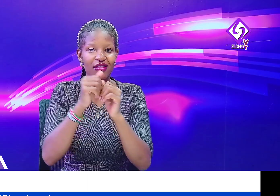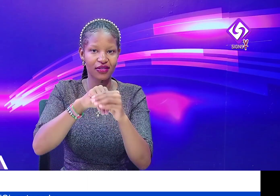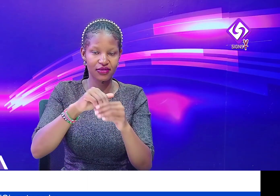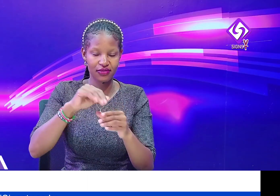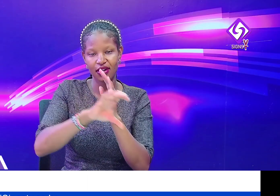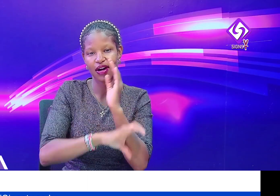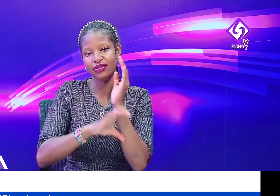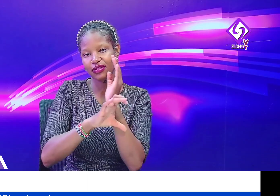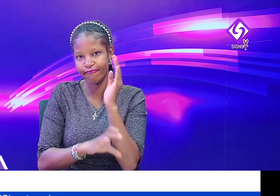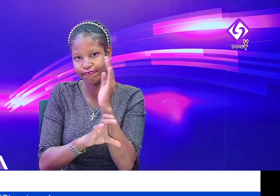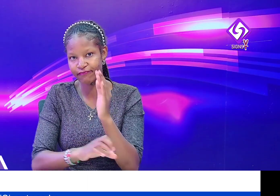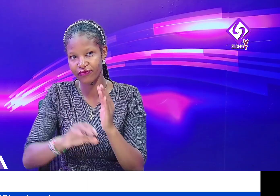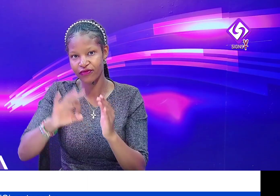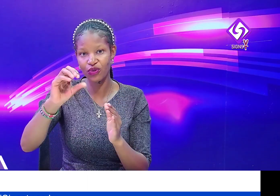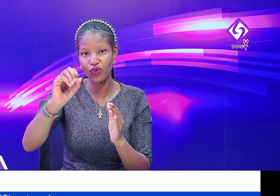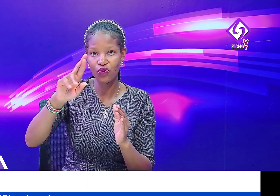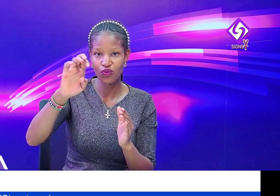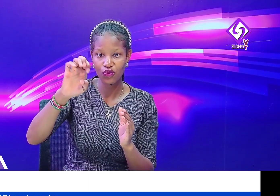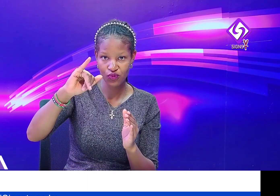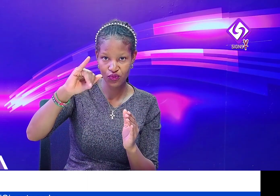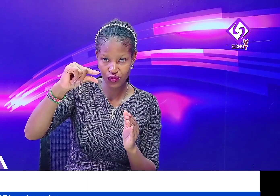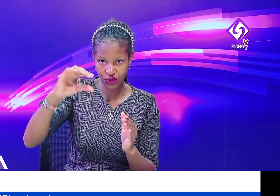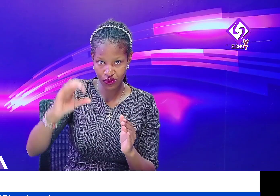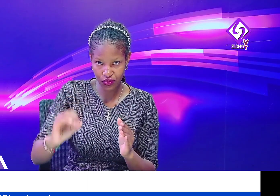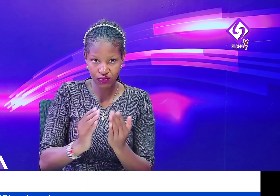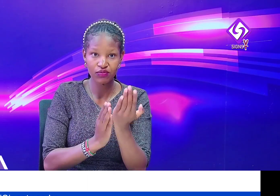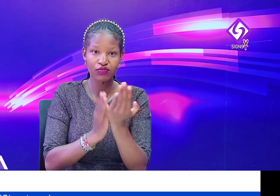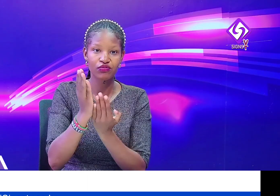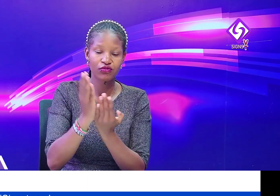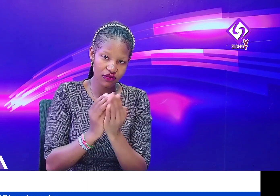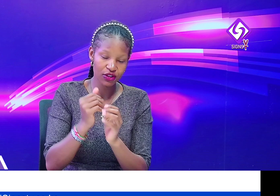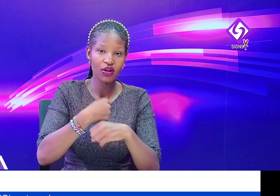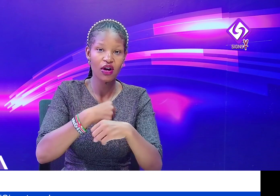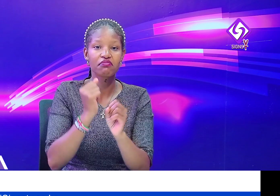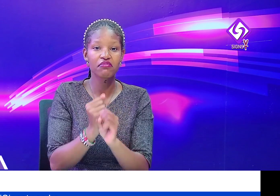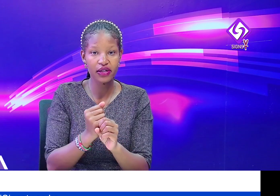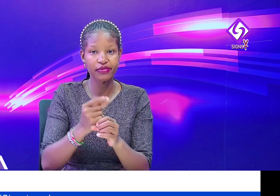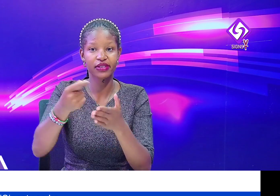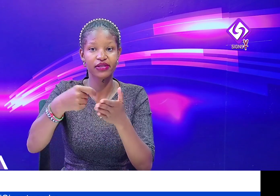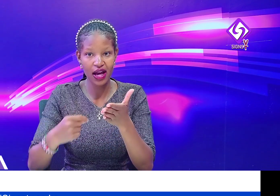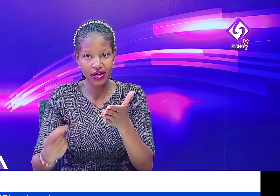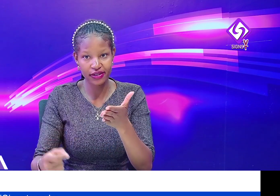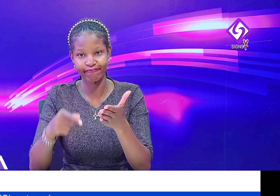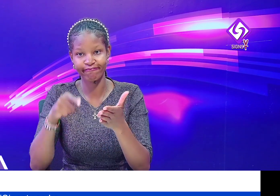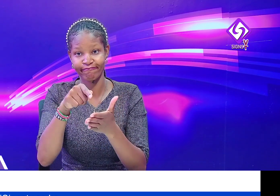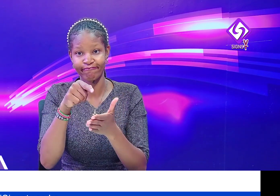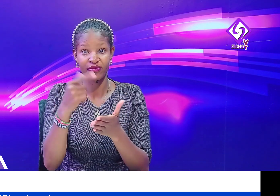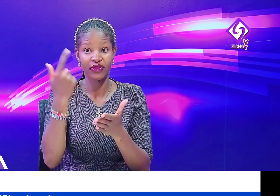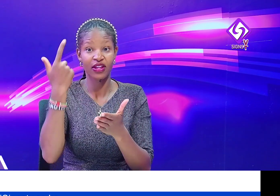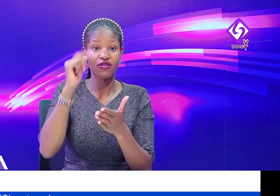The move initiates the constitutional vetting process required for high-level appointments within the country's